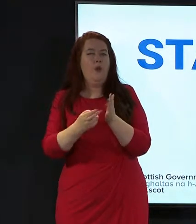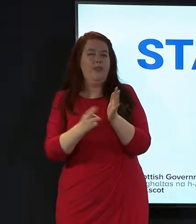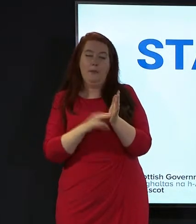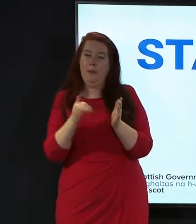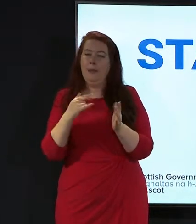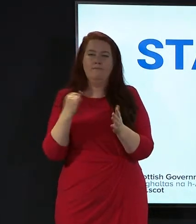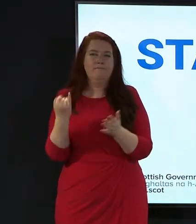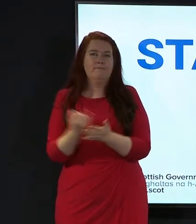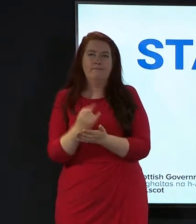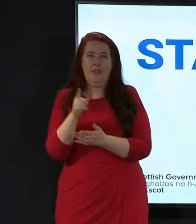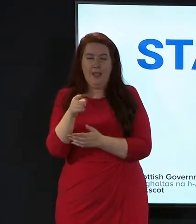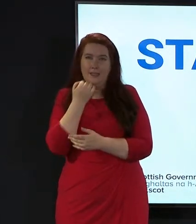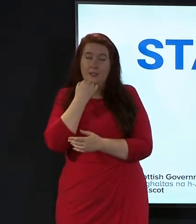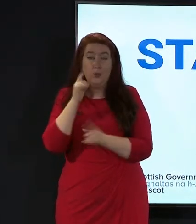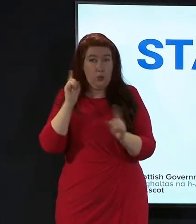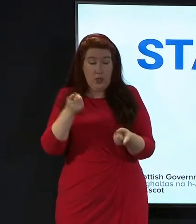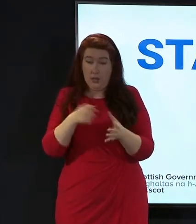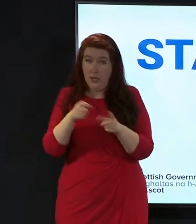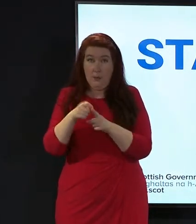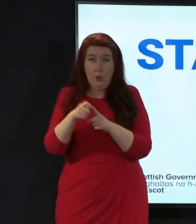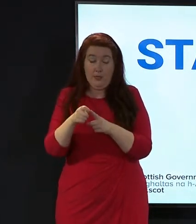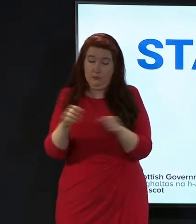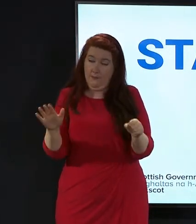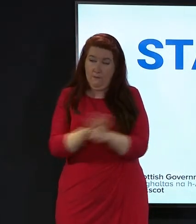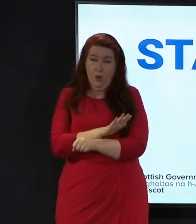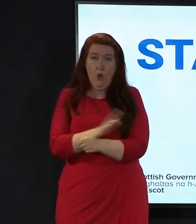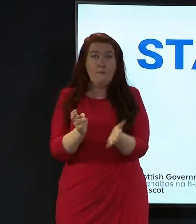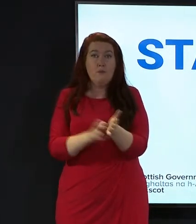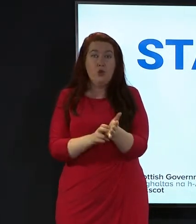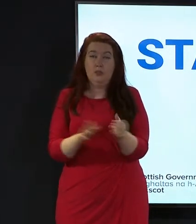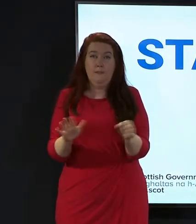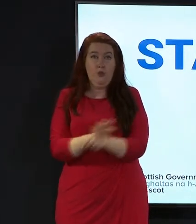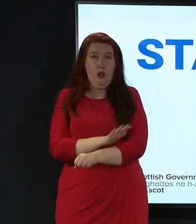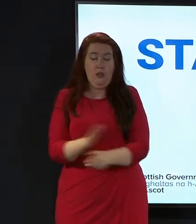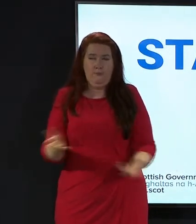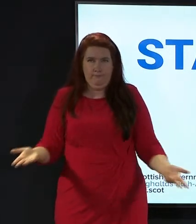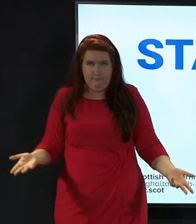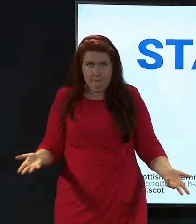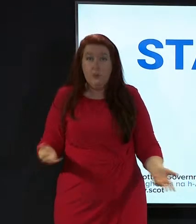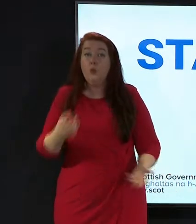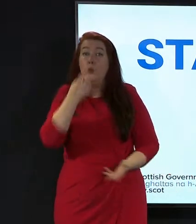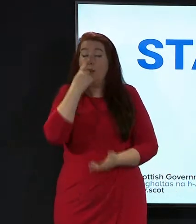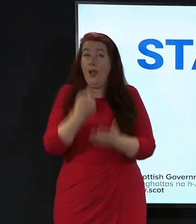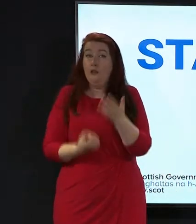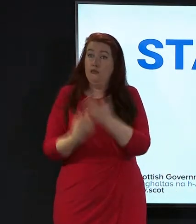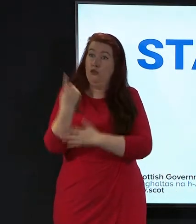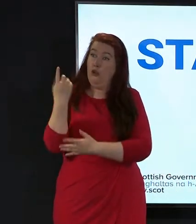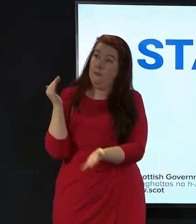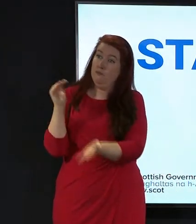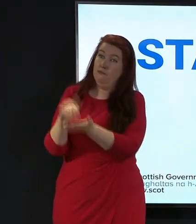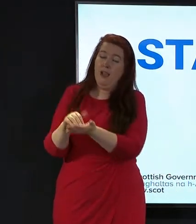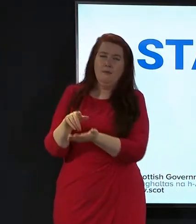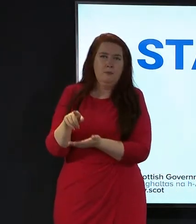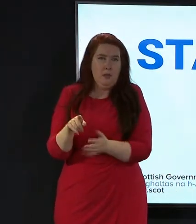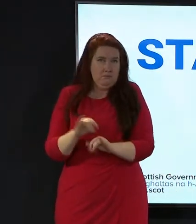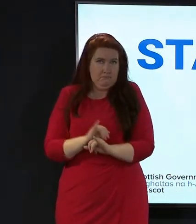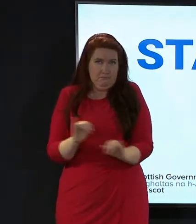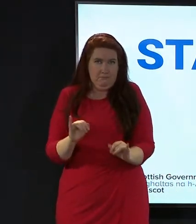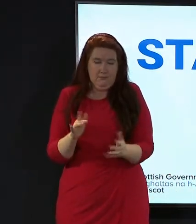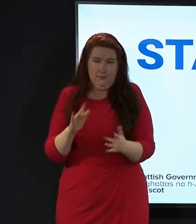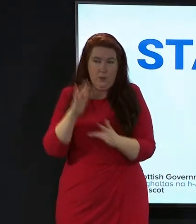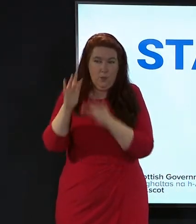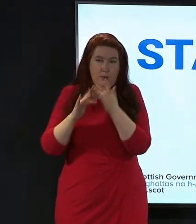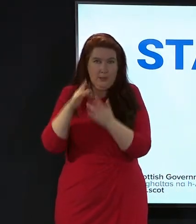make a date, you cannot get an appointment, it's all fully booked. Now, you can turn up at some centres, but that's not available on the system, it doesn't tell you